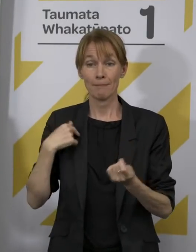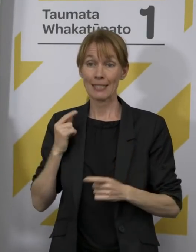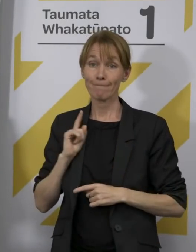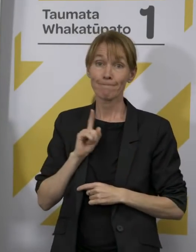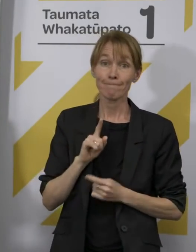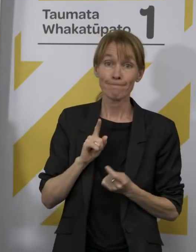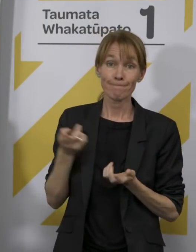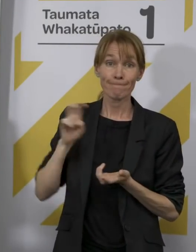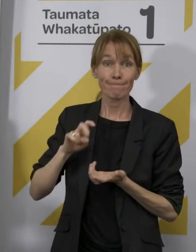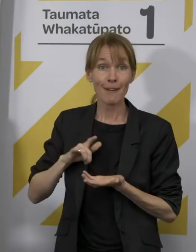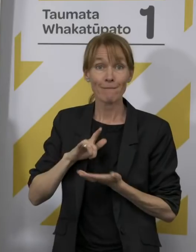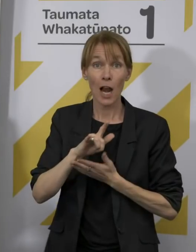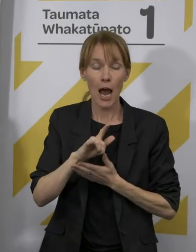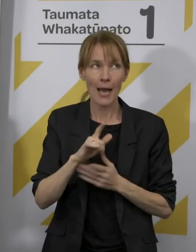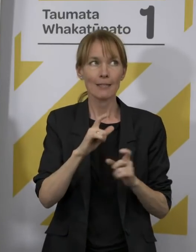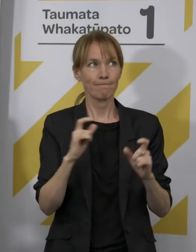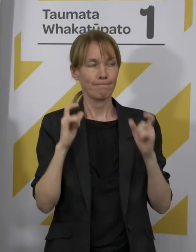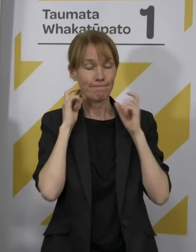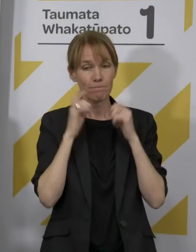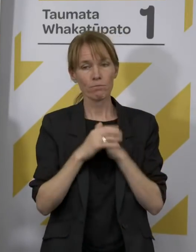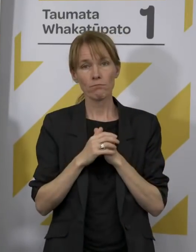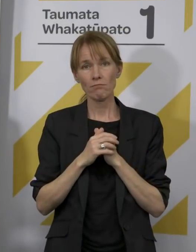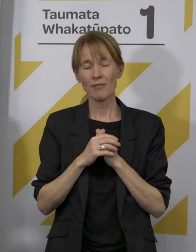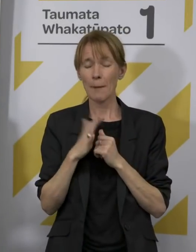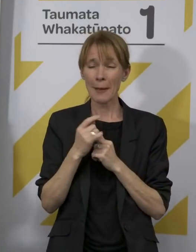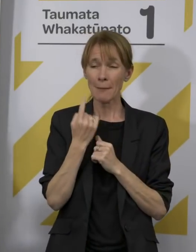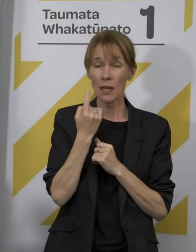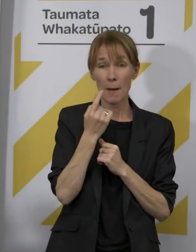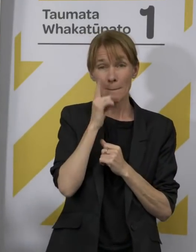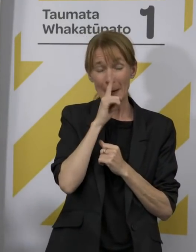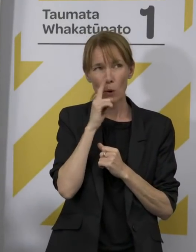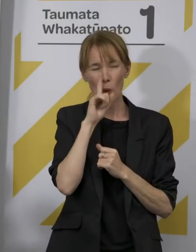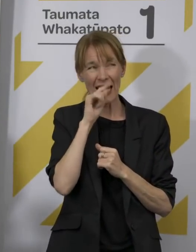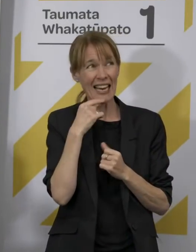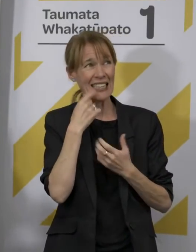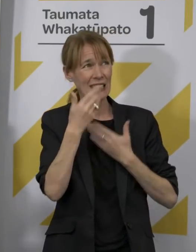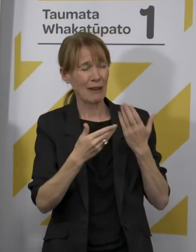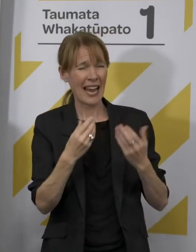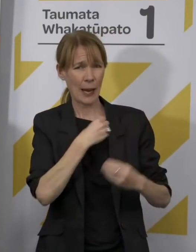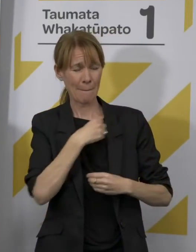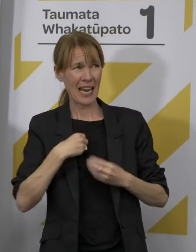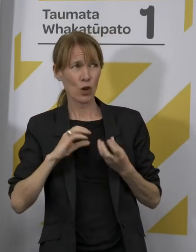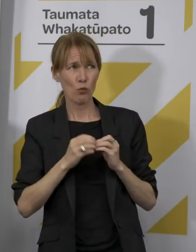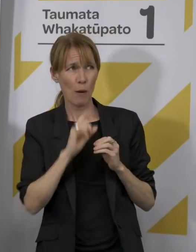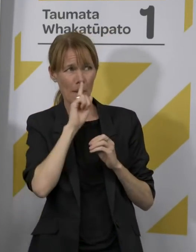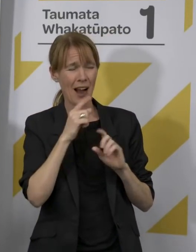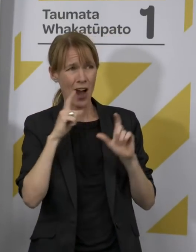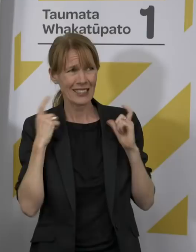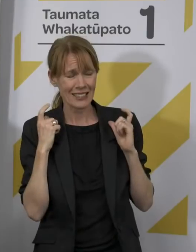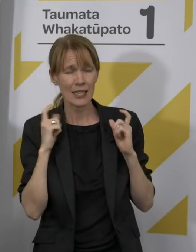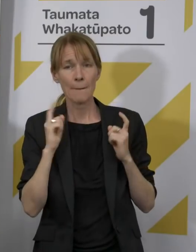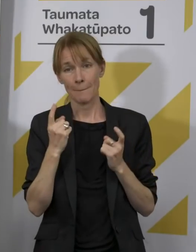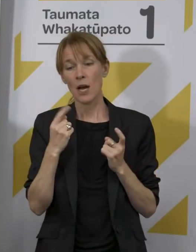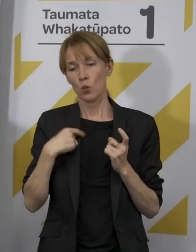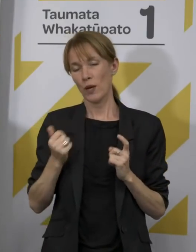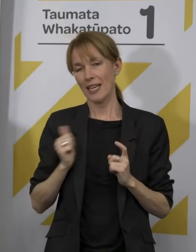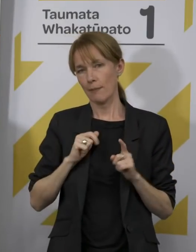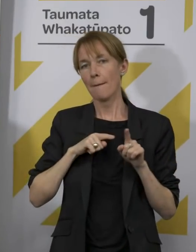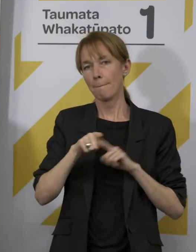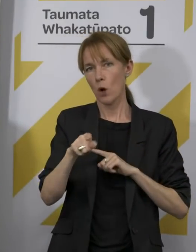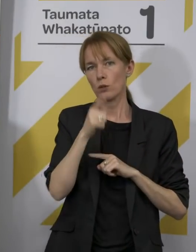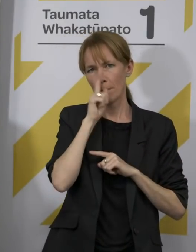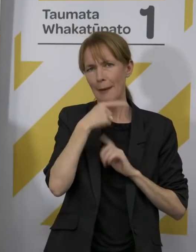who can't wear one for a medical reason, but I think people will understand that that's part of the protocol. And do you consider our